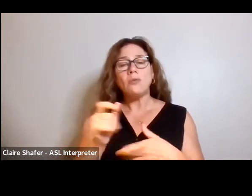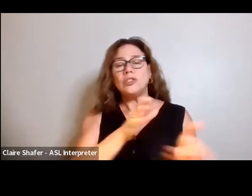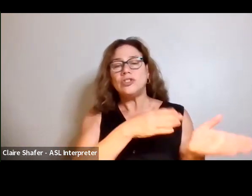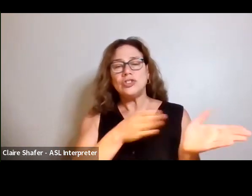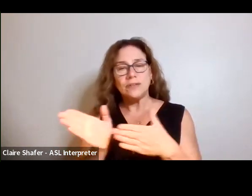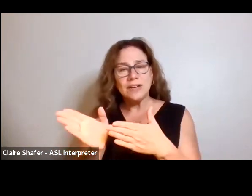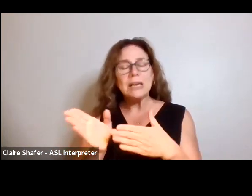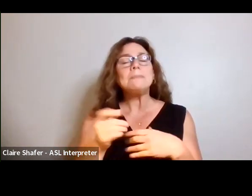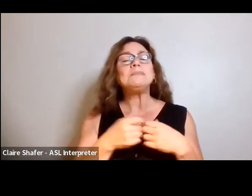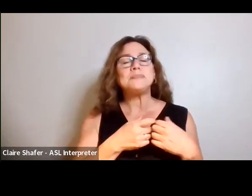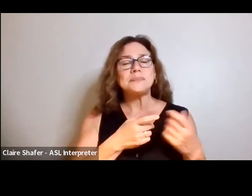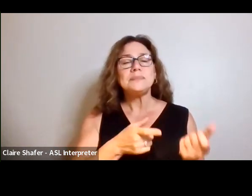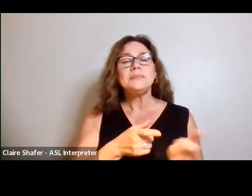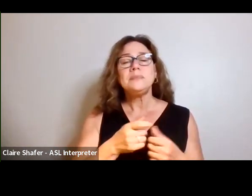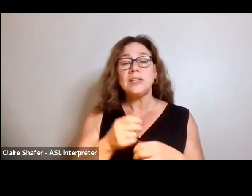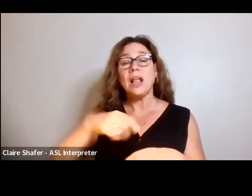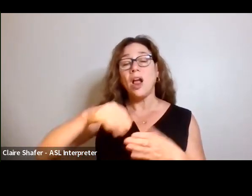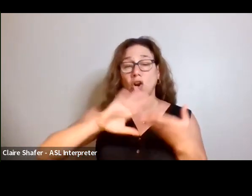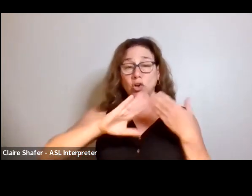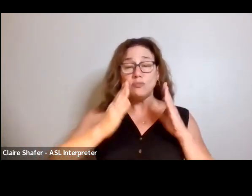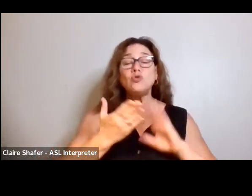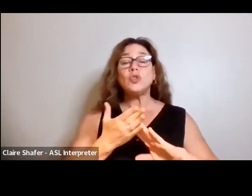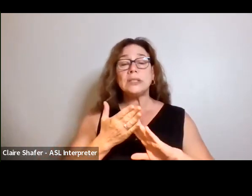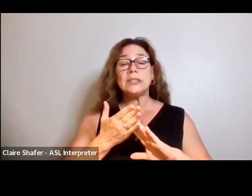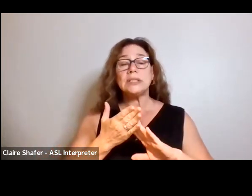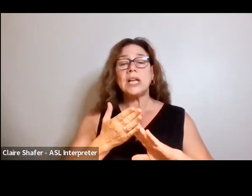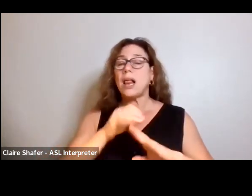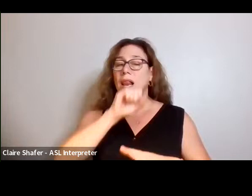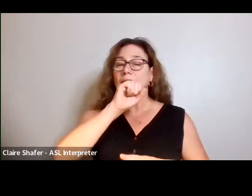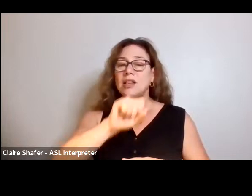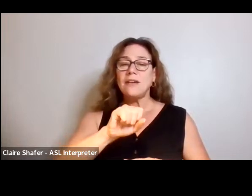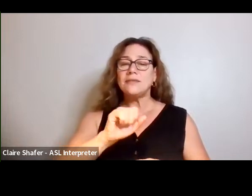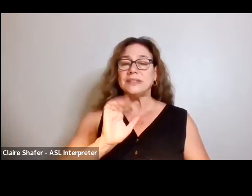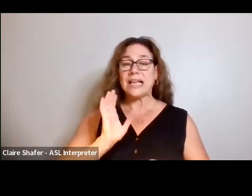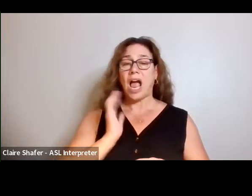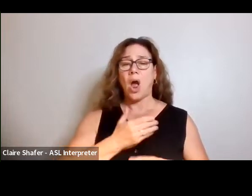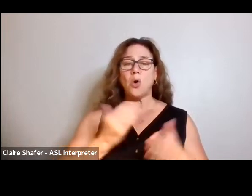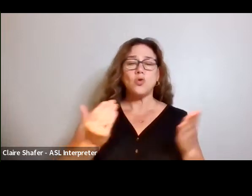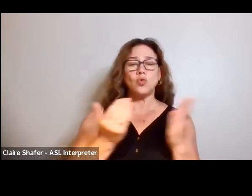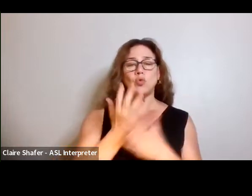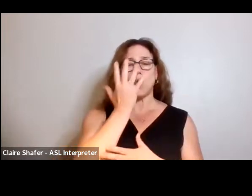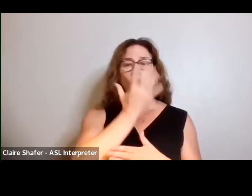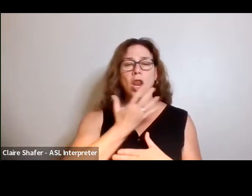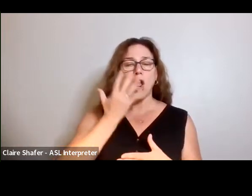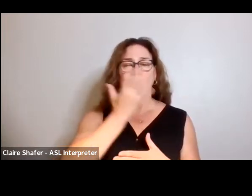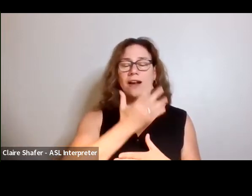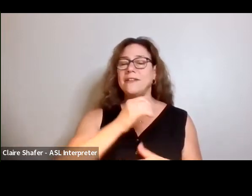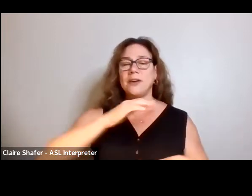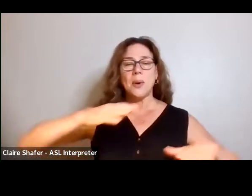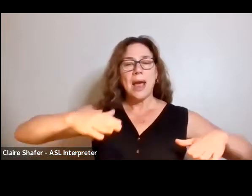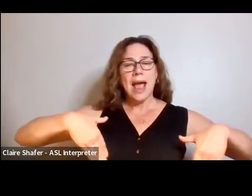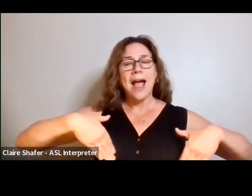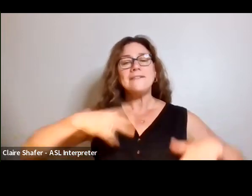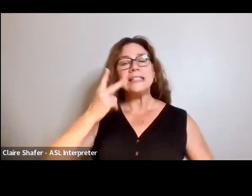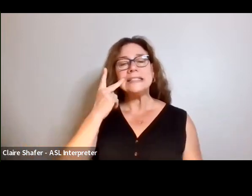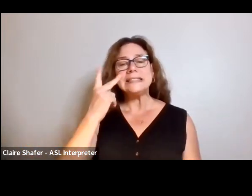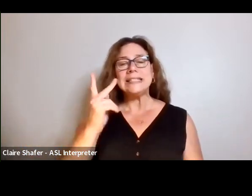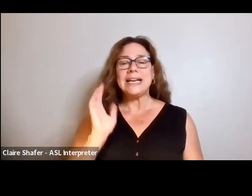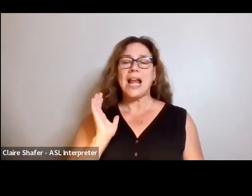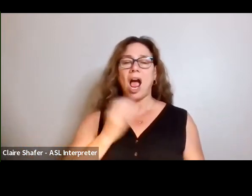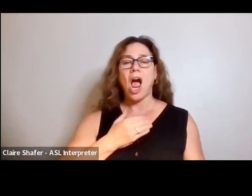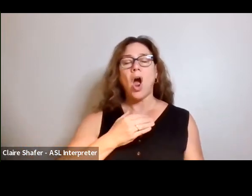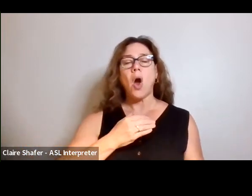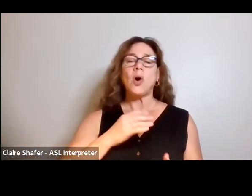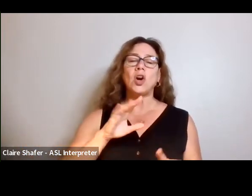go. Our community, by the way, loves our new look. If you haven't seen our stripes, we have gone from